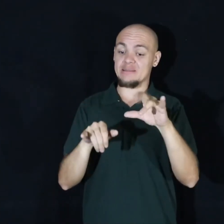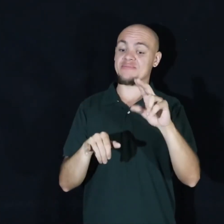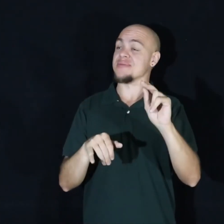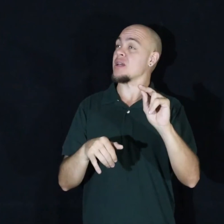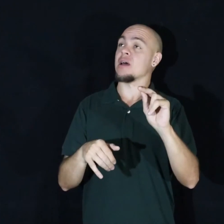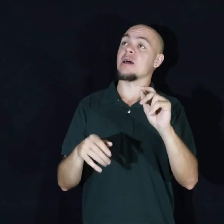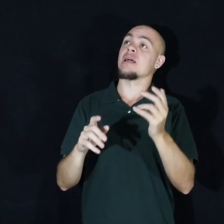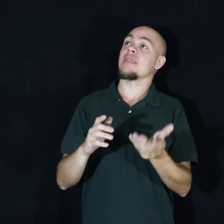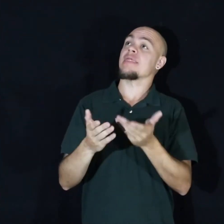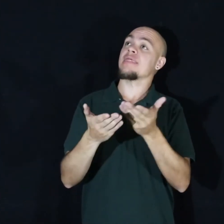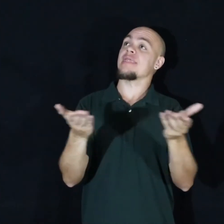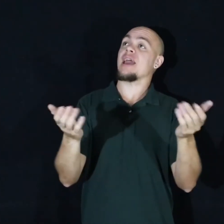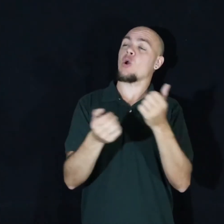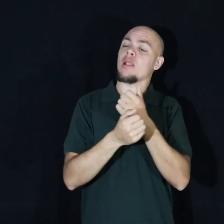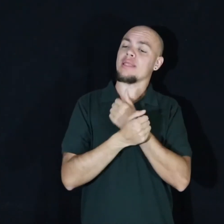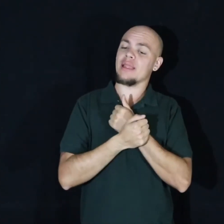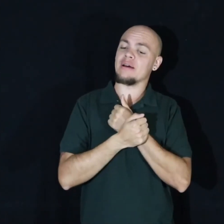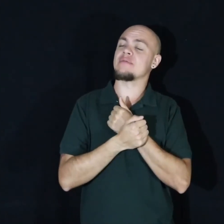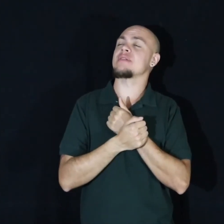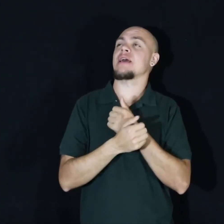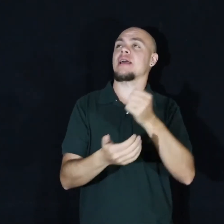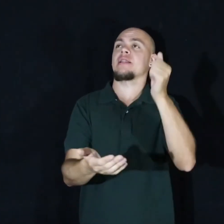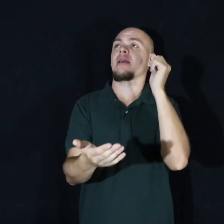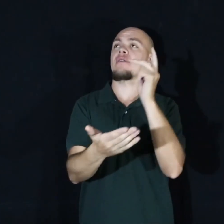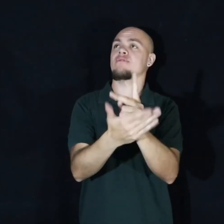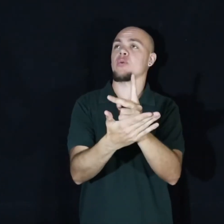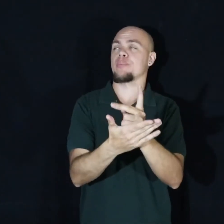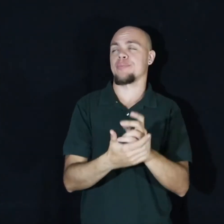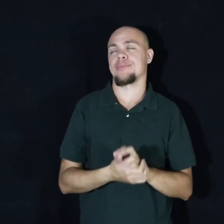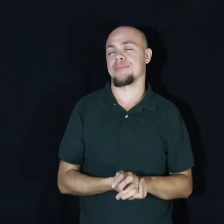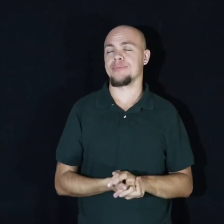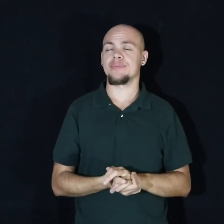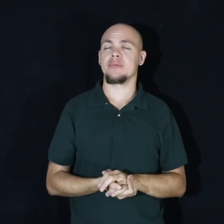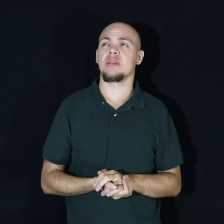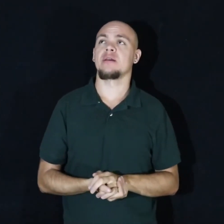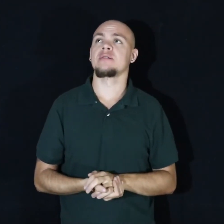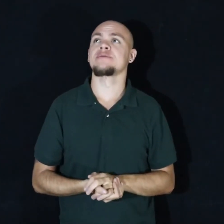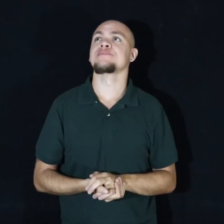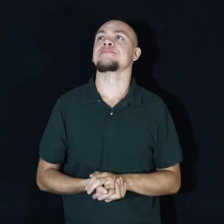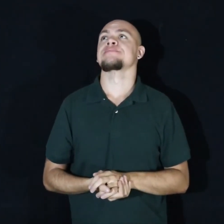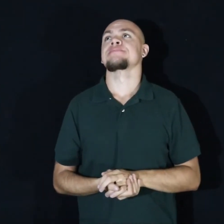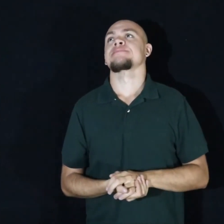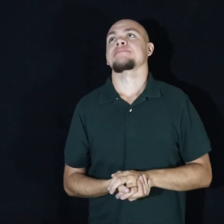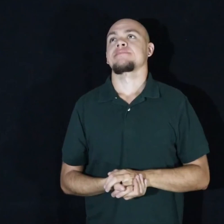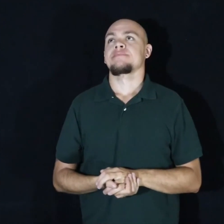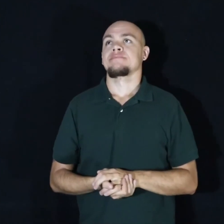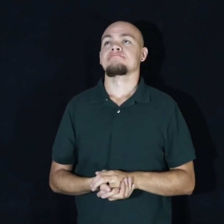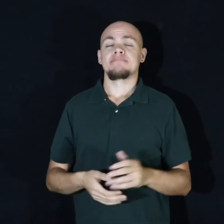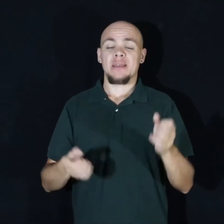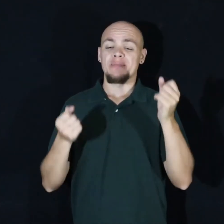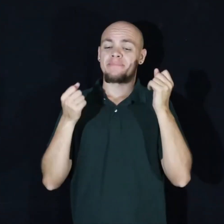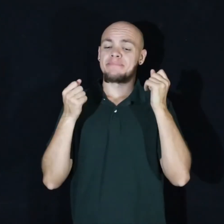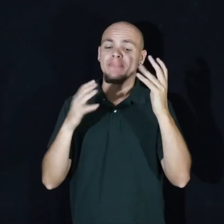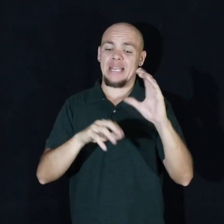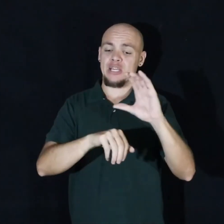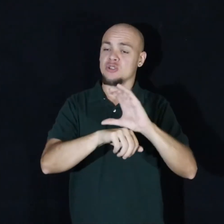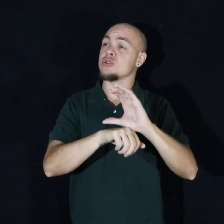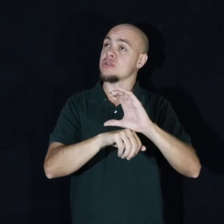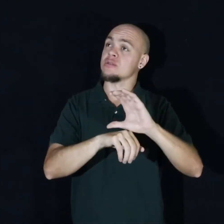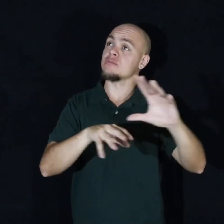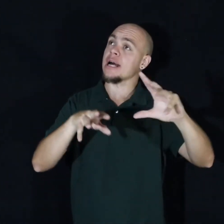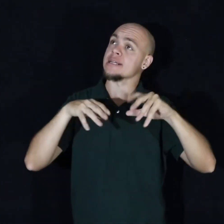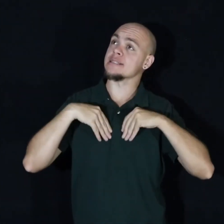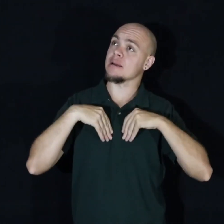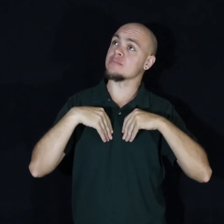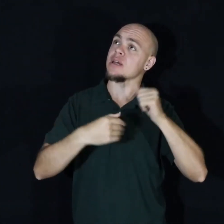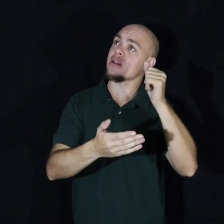alike, that they are loved and they are affirmed, and many, many denominations, Lord, many denominations will love and affirm